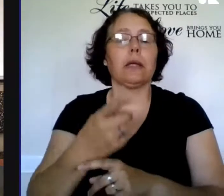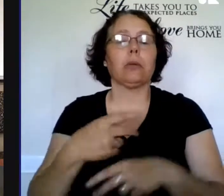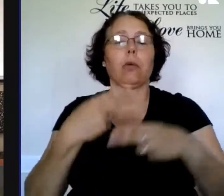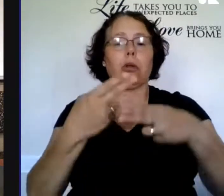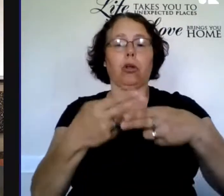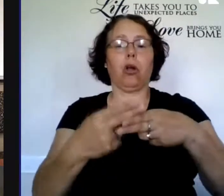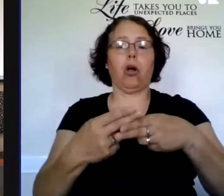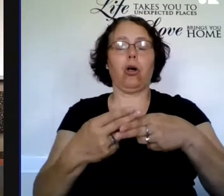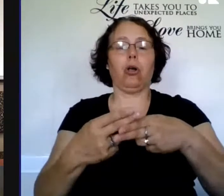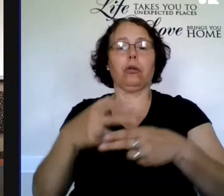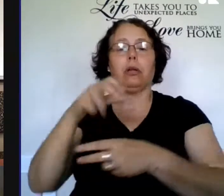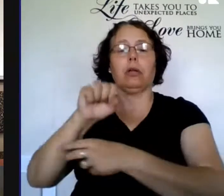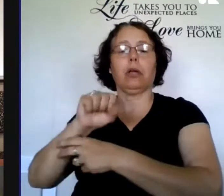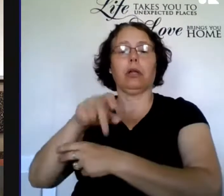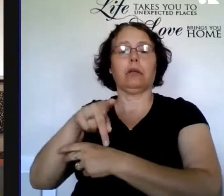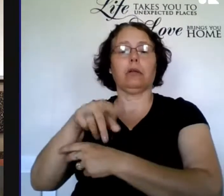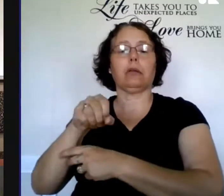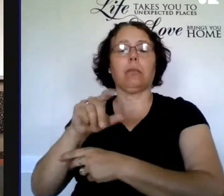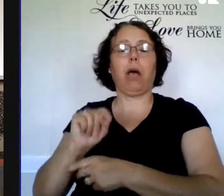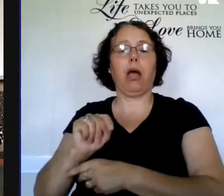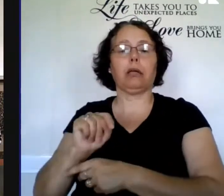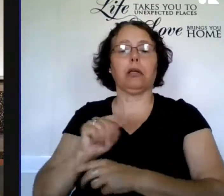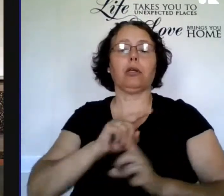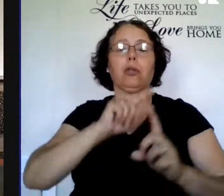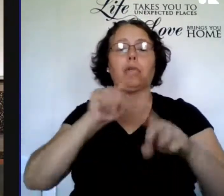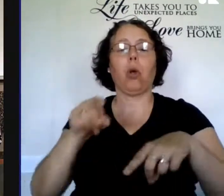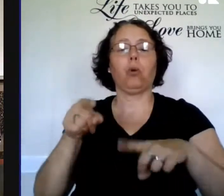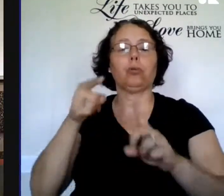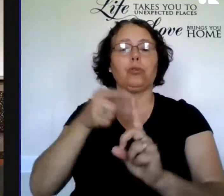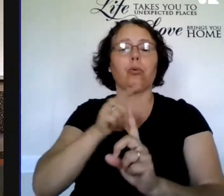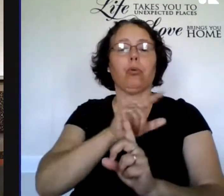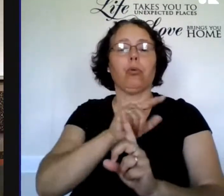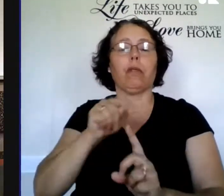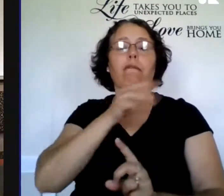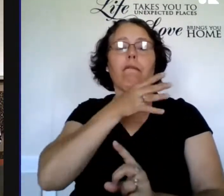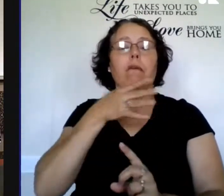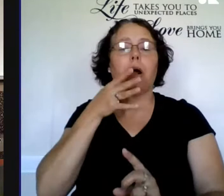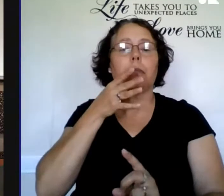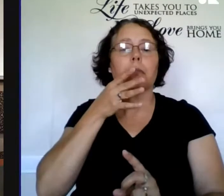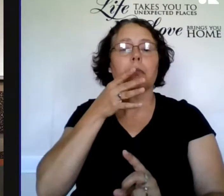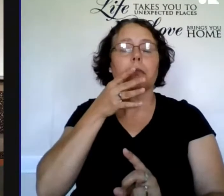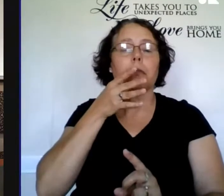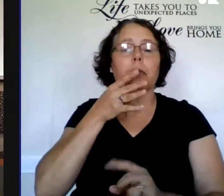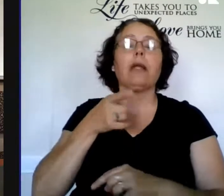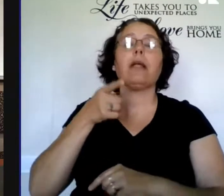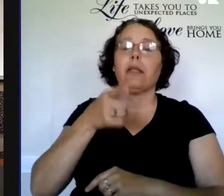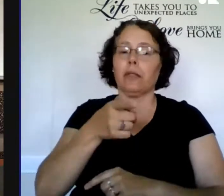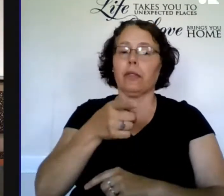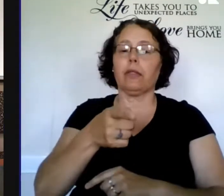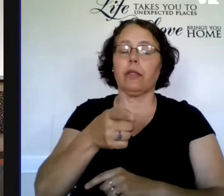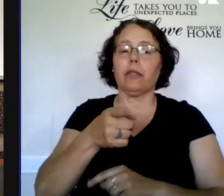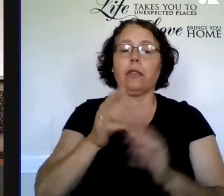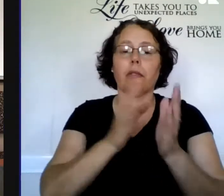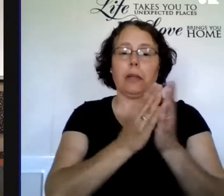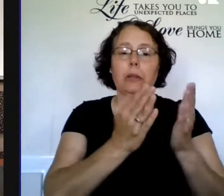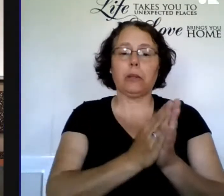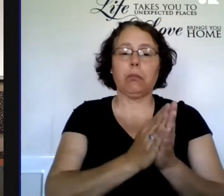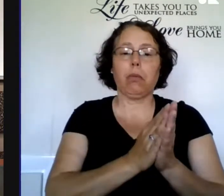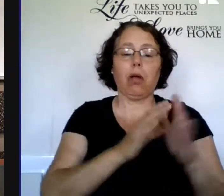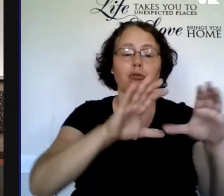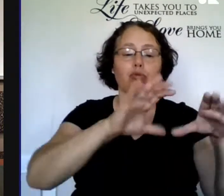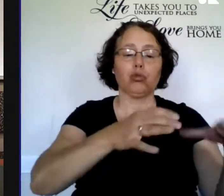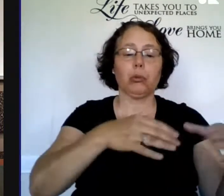to the Farm. And the Spot books are lift the flat books, which this age group tends